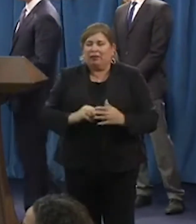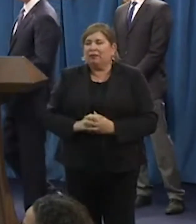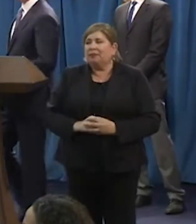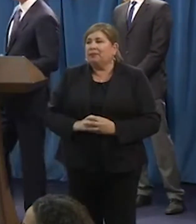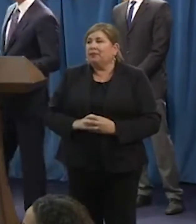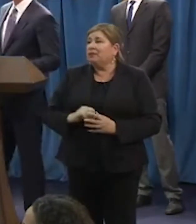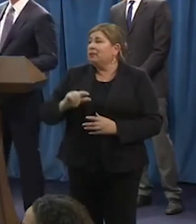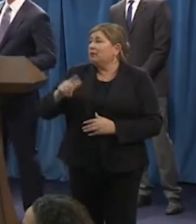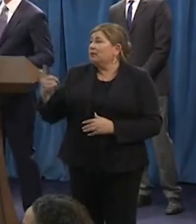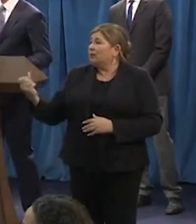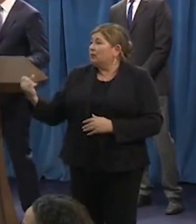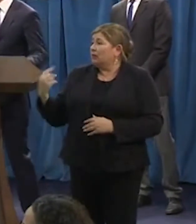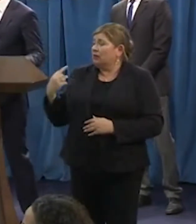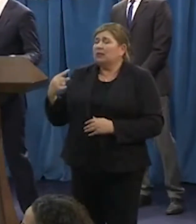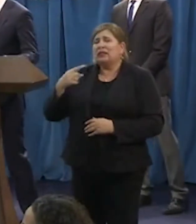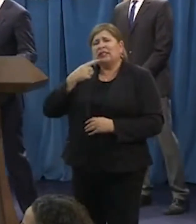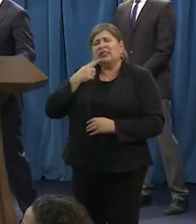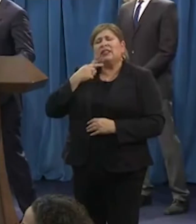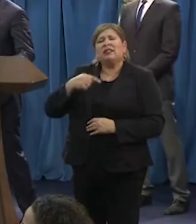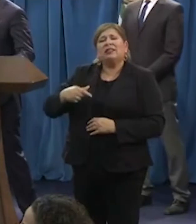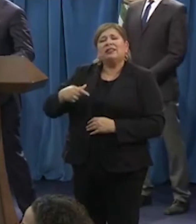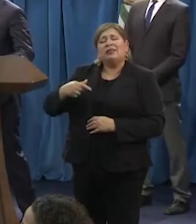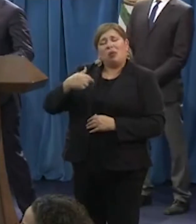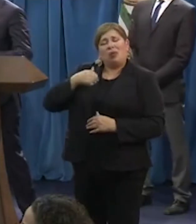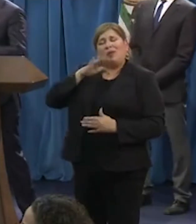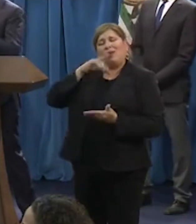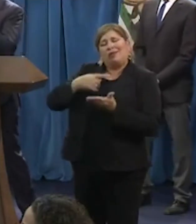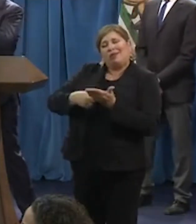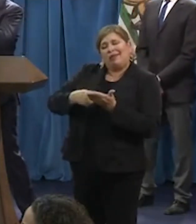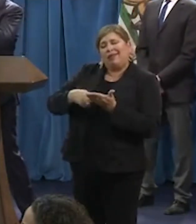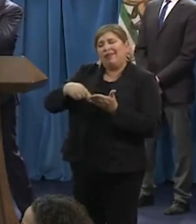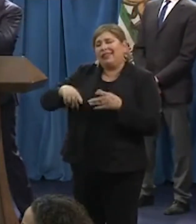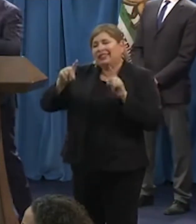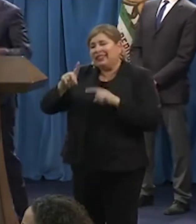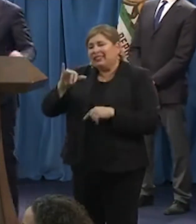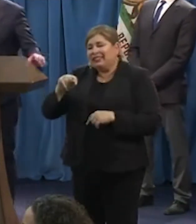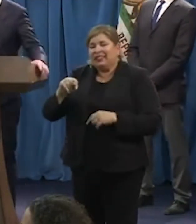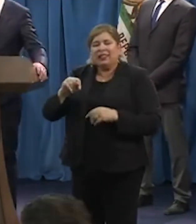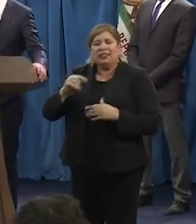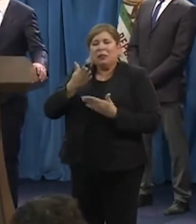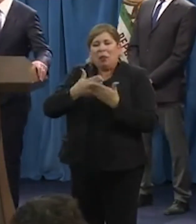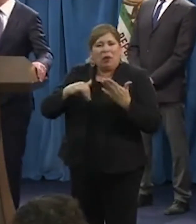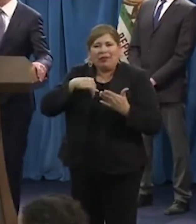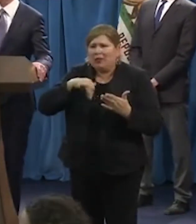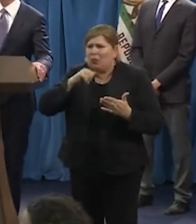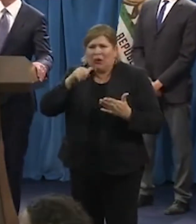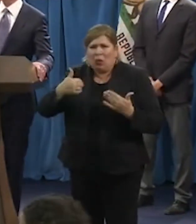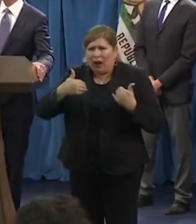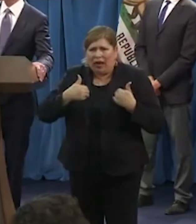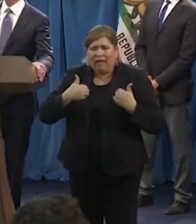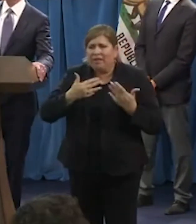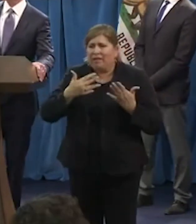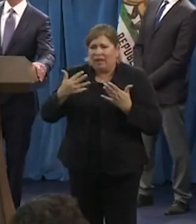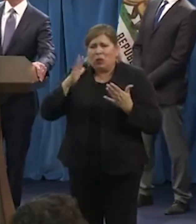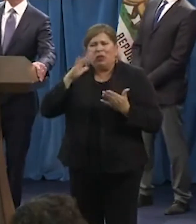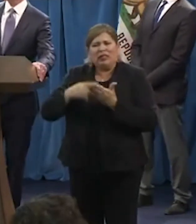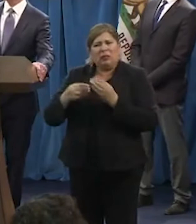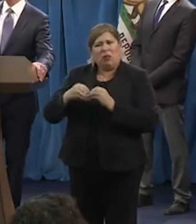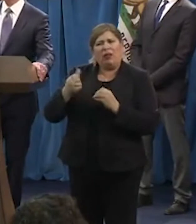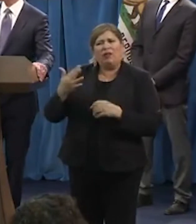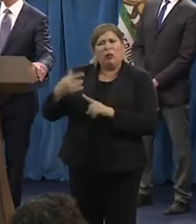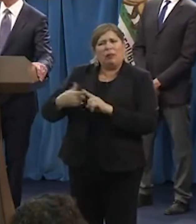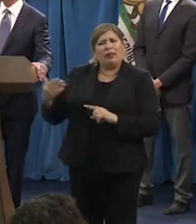reflecting on in a couple months and talking about these test kits and parts we don't have. Yeah. So I'm curious if what you're saying now is